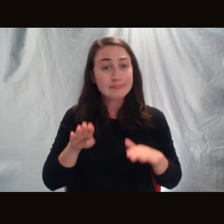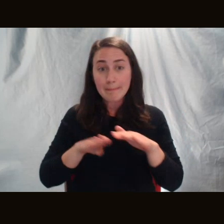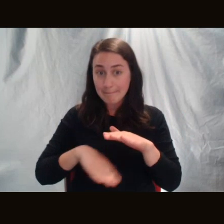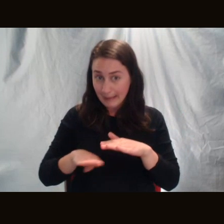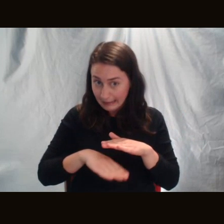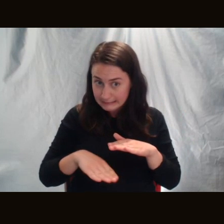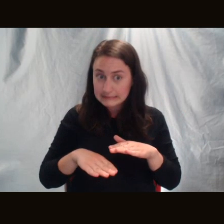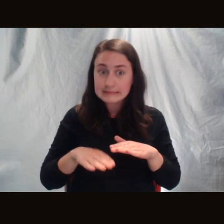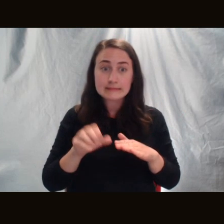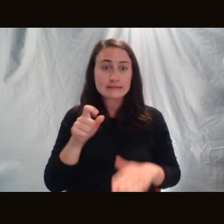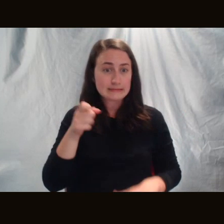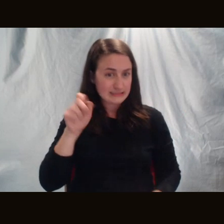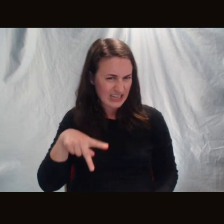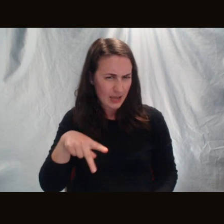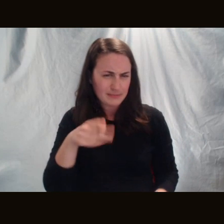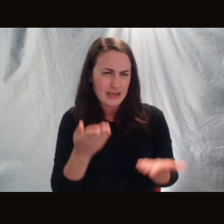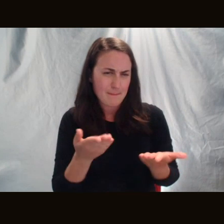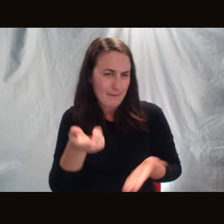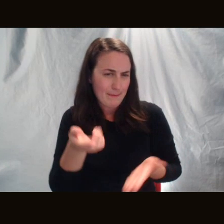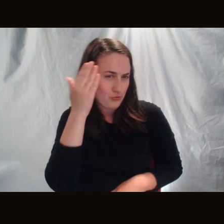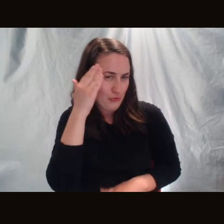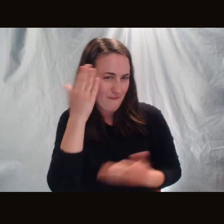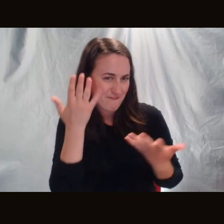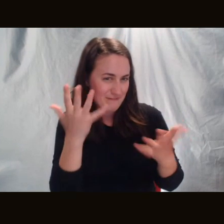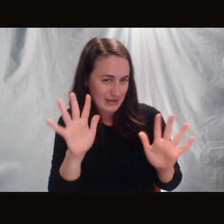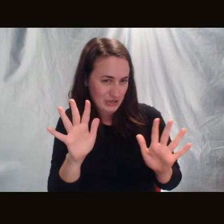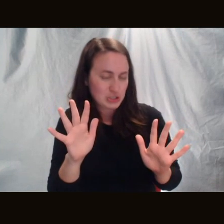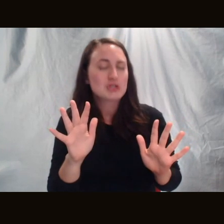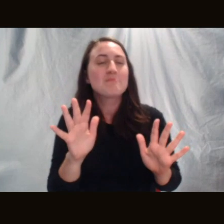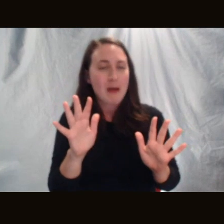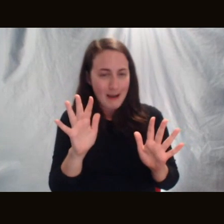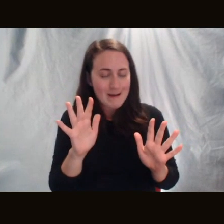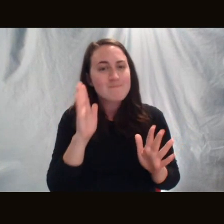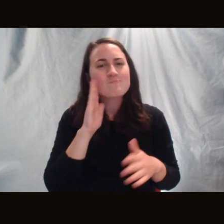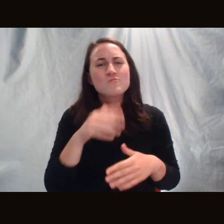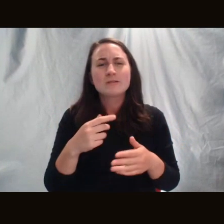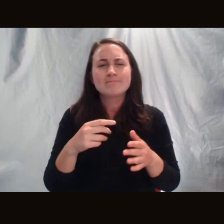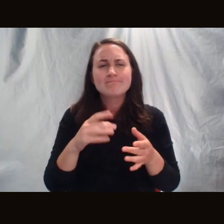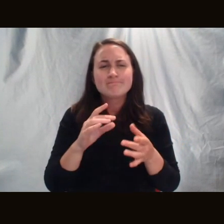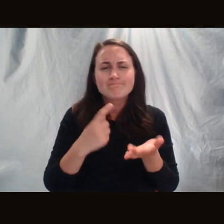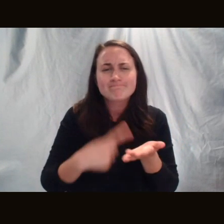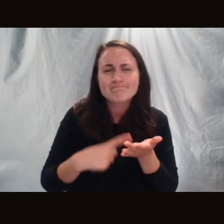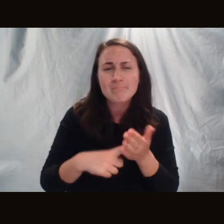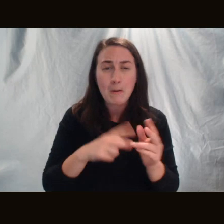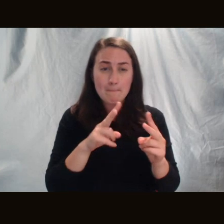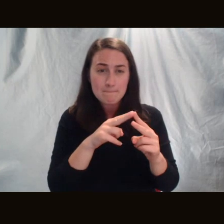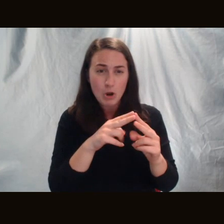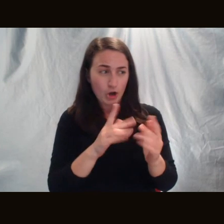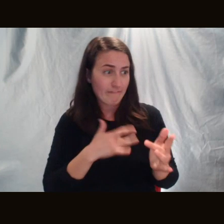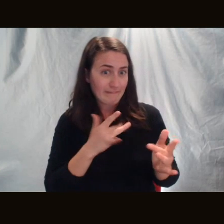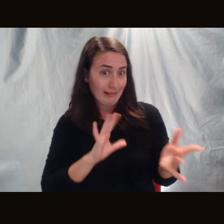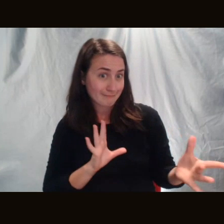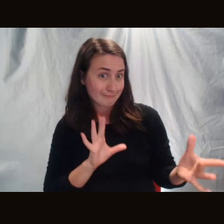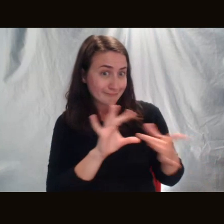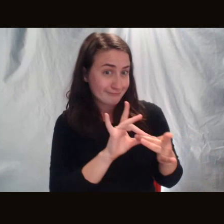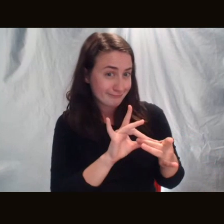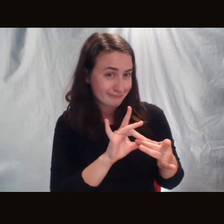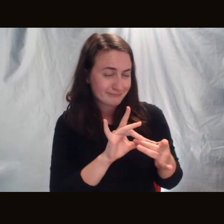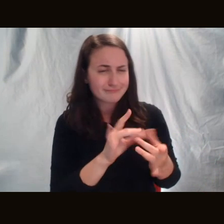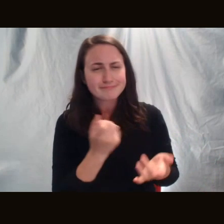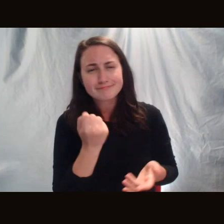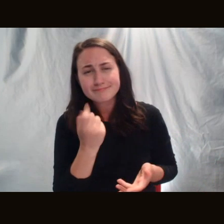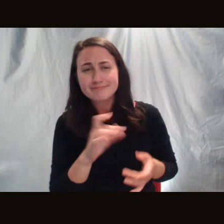I'm sure a lot of you are familiar with. We're going to be also talking a little bit about partner connection, so that we can understand